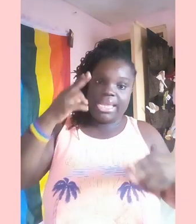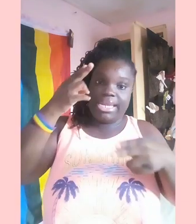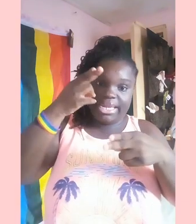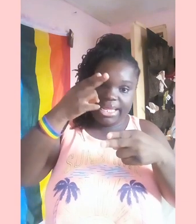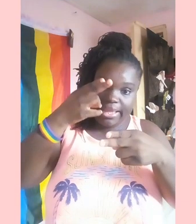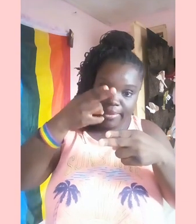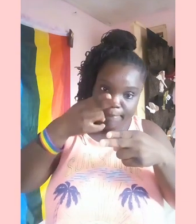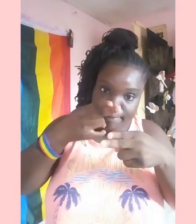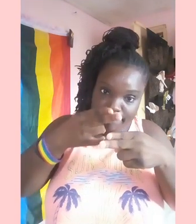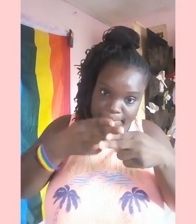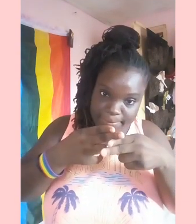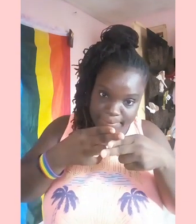name